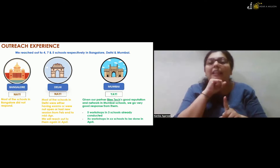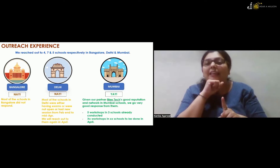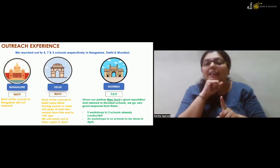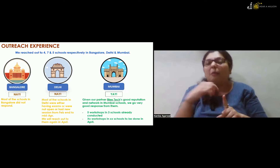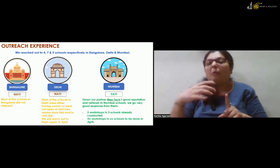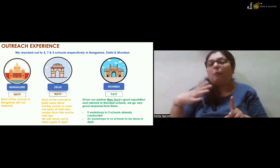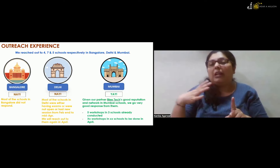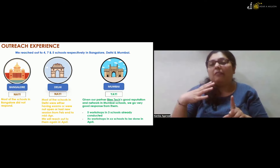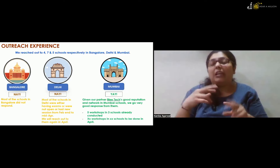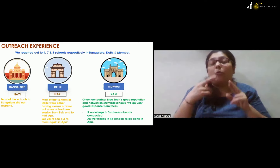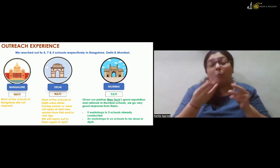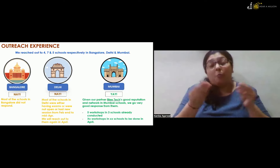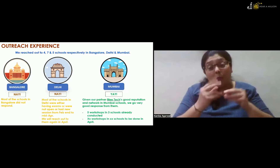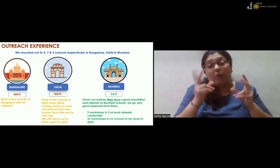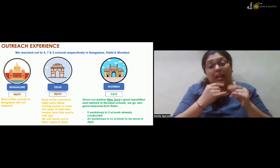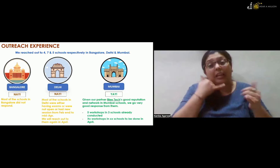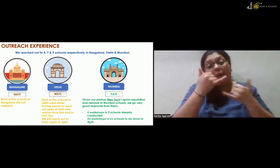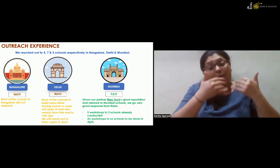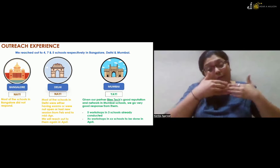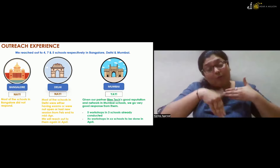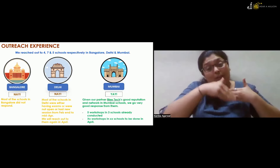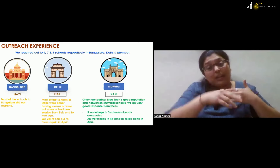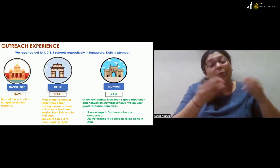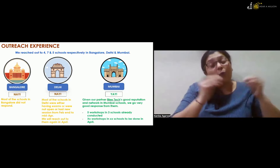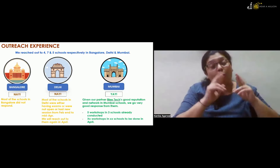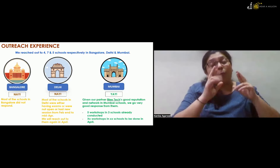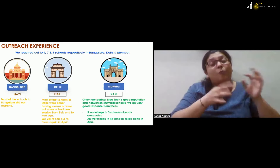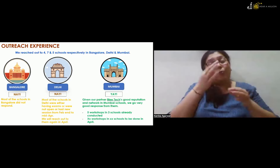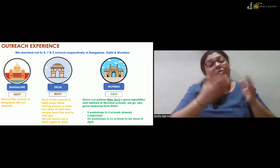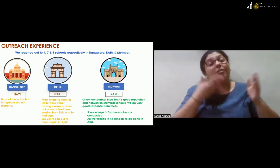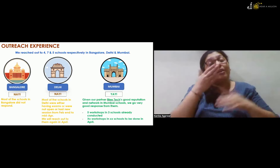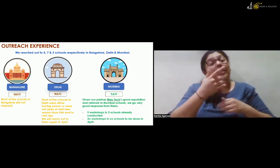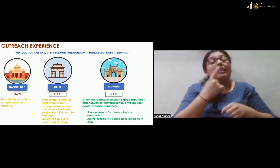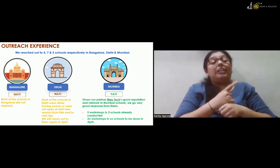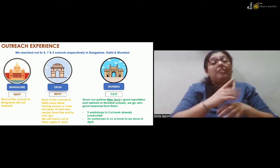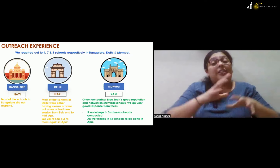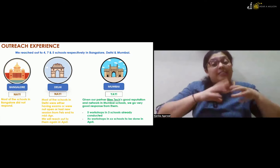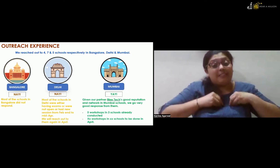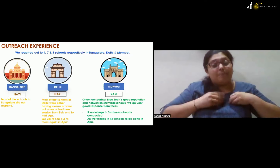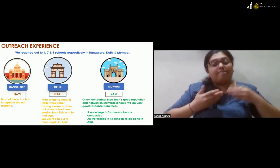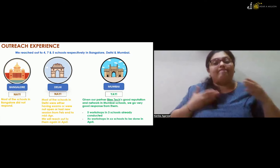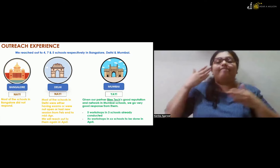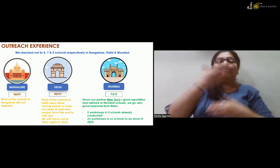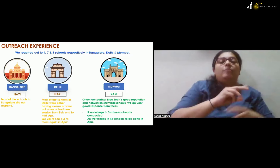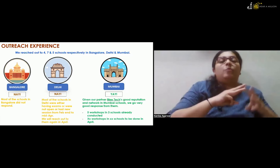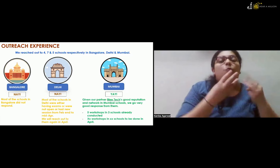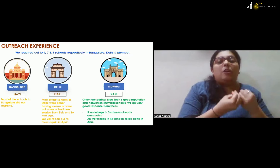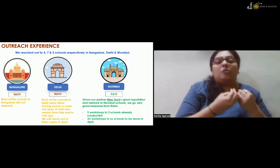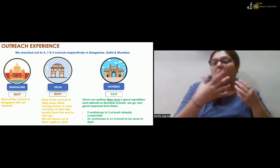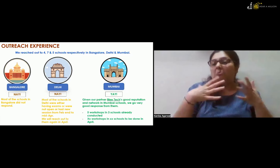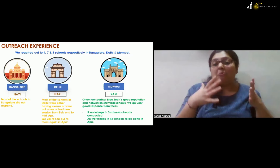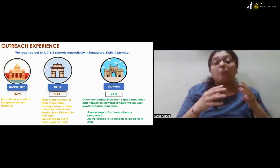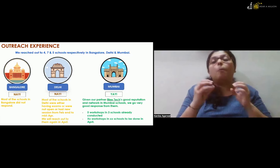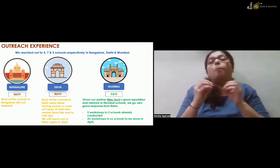didn't get a positive response, and it basically, kept postponing. Then Delhi,